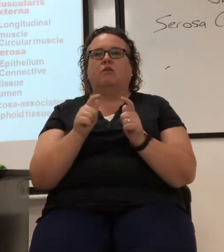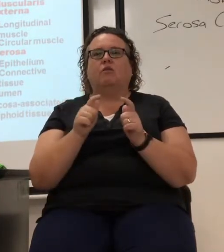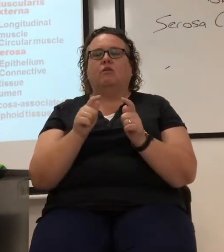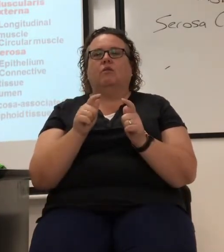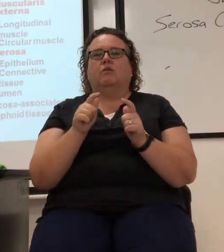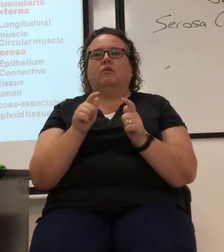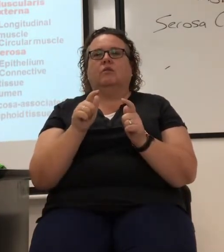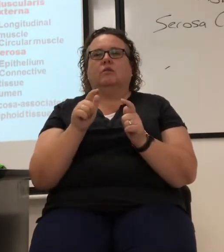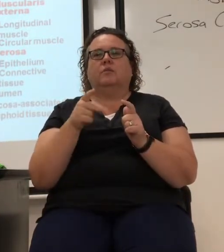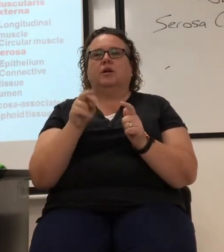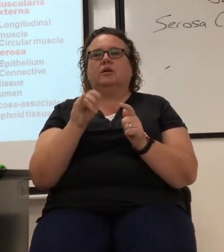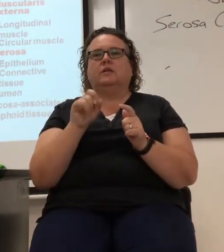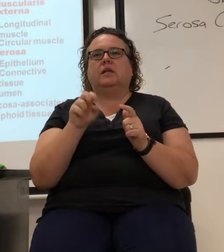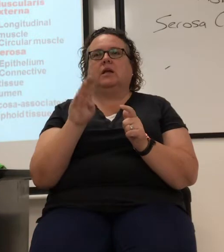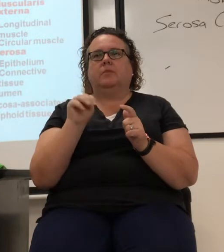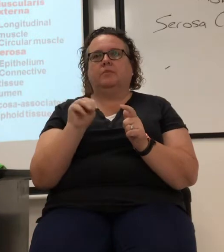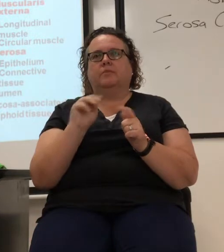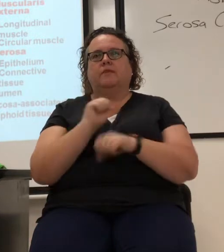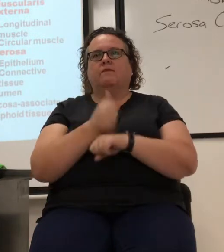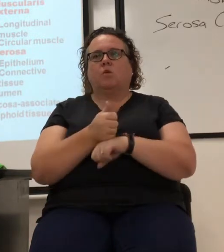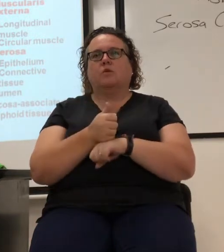peritoneum